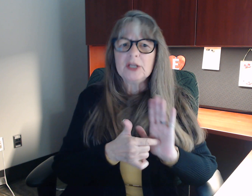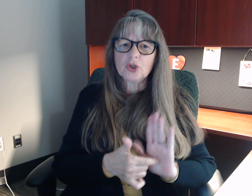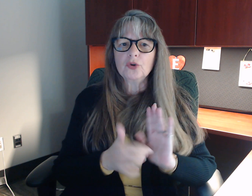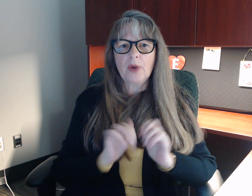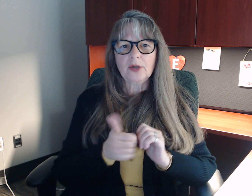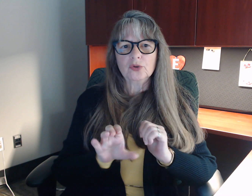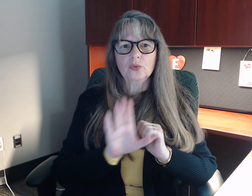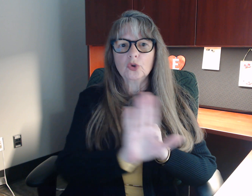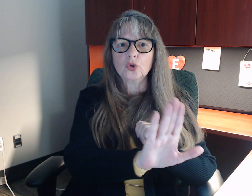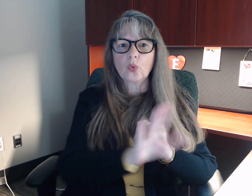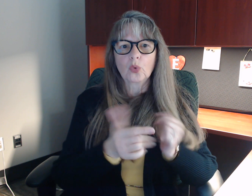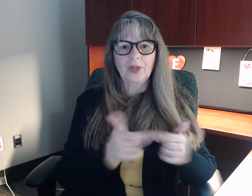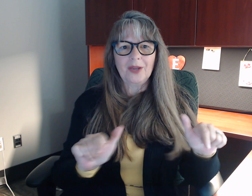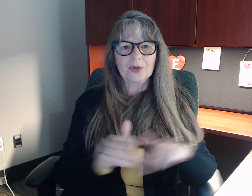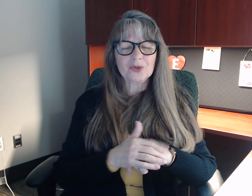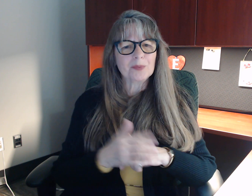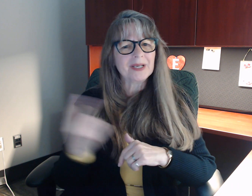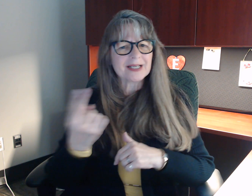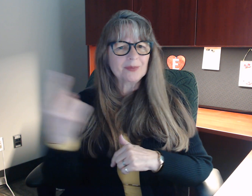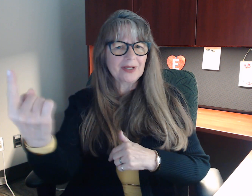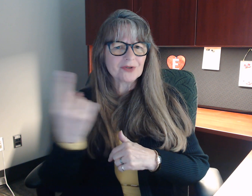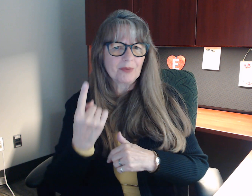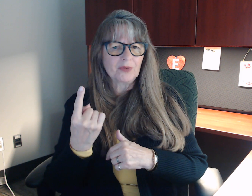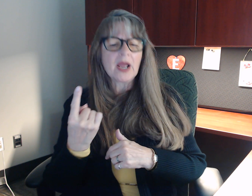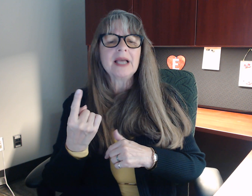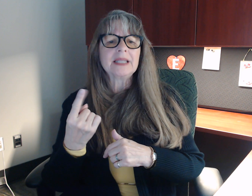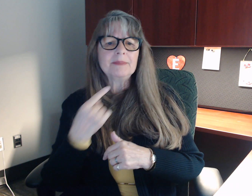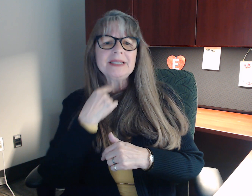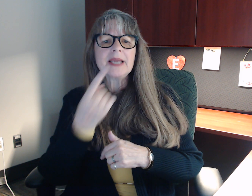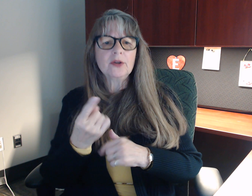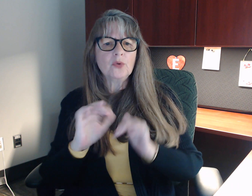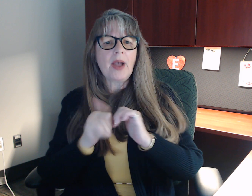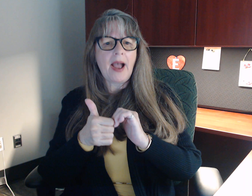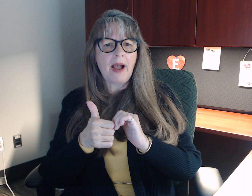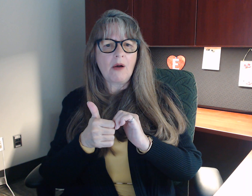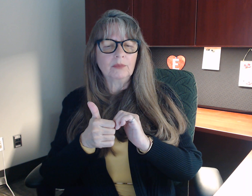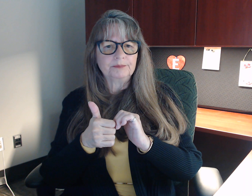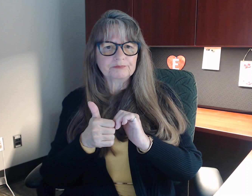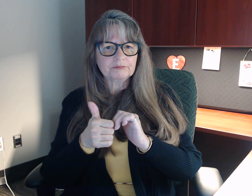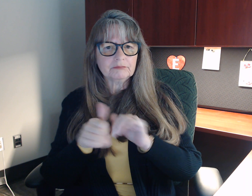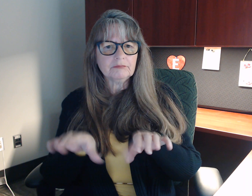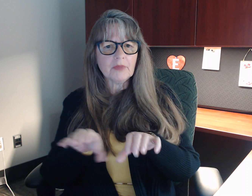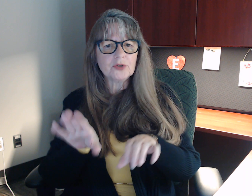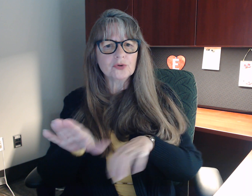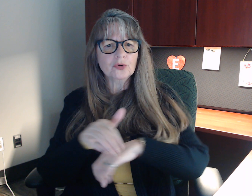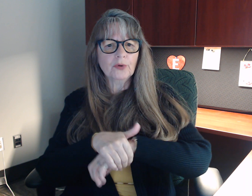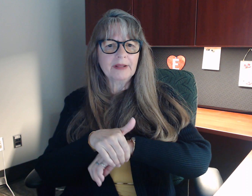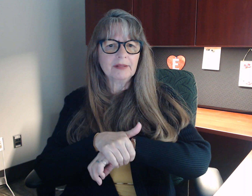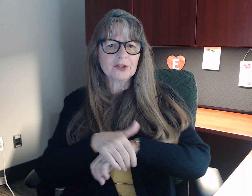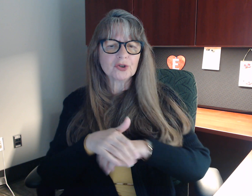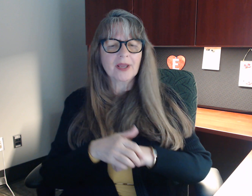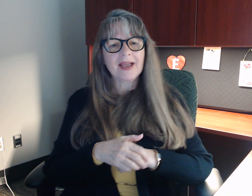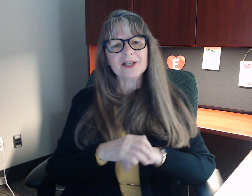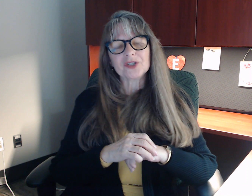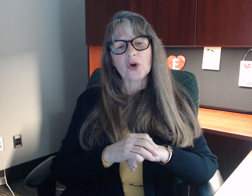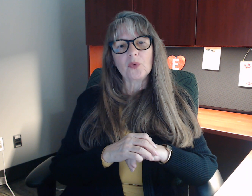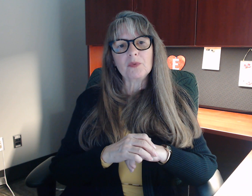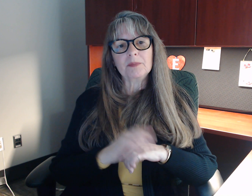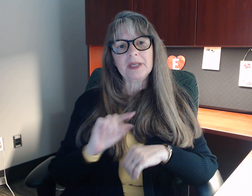show you how to do your language. It would be like someone else coming over, let me tell you how to do your English. And so we